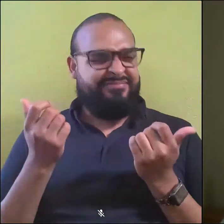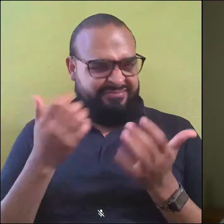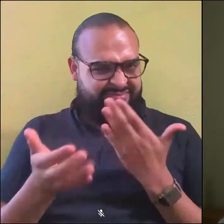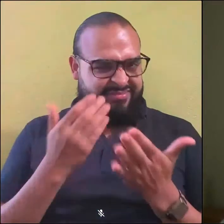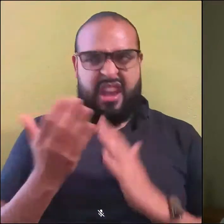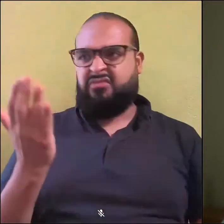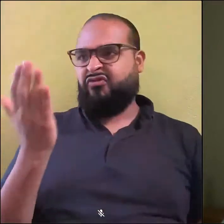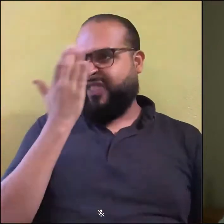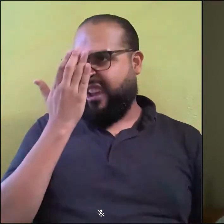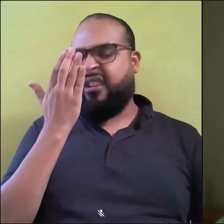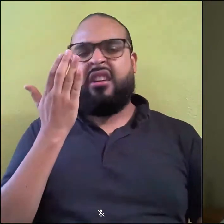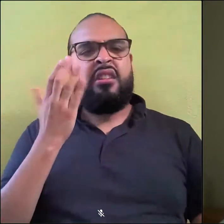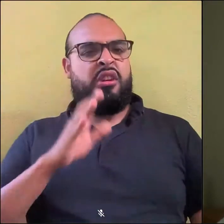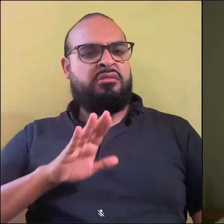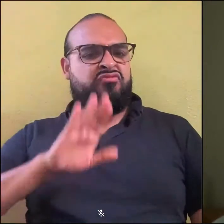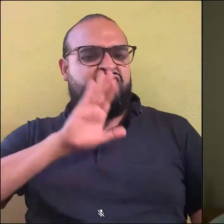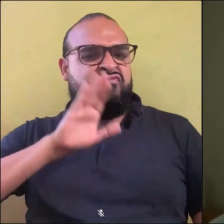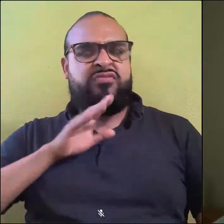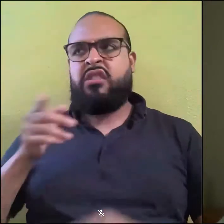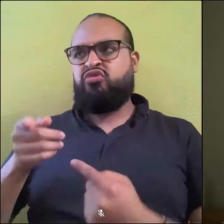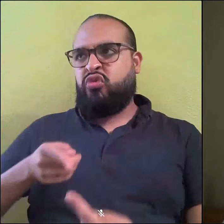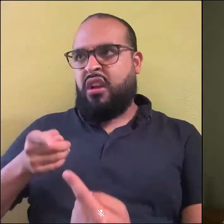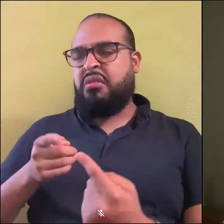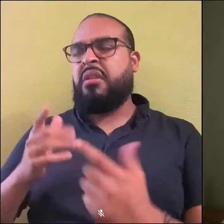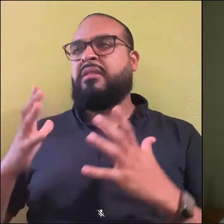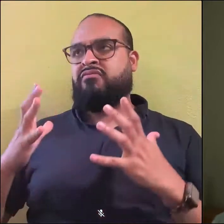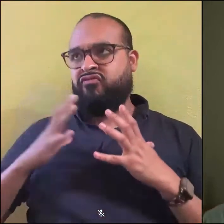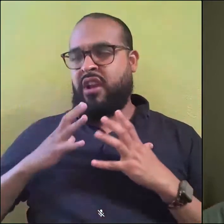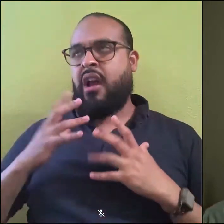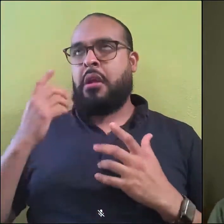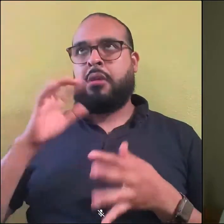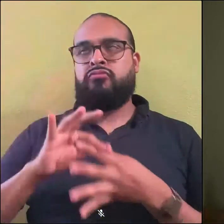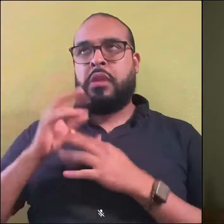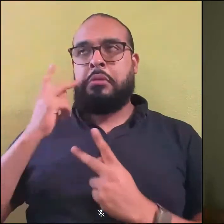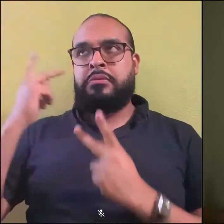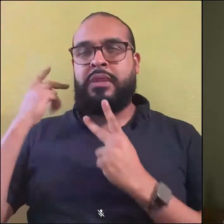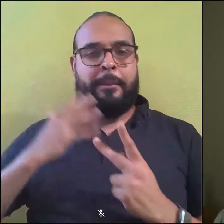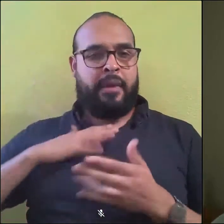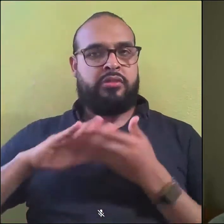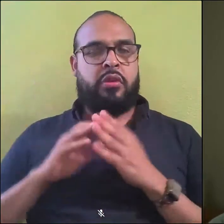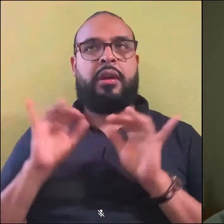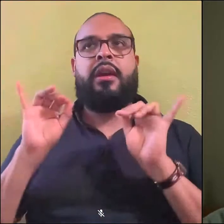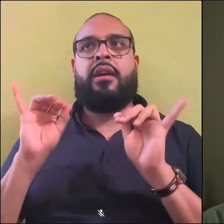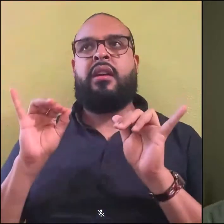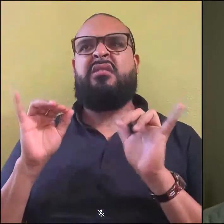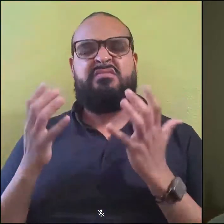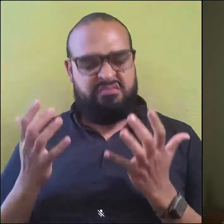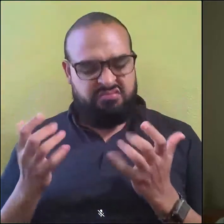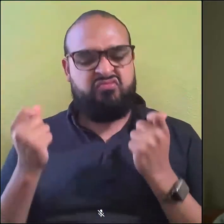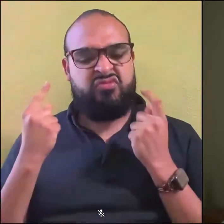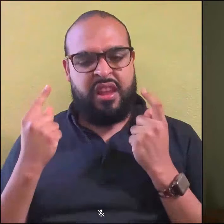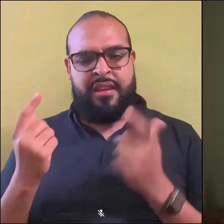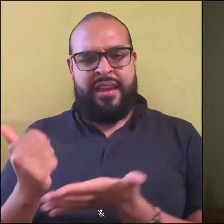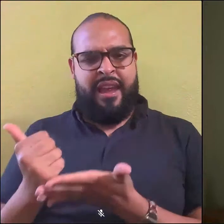around the world are facing today. But not just that, because that seems somewhat abstract, but people that I know, my own parents,